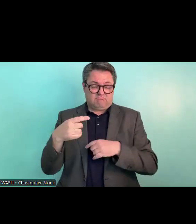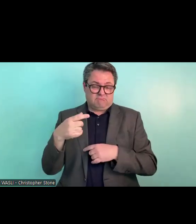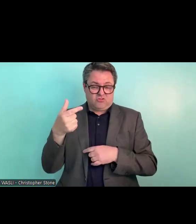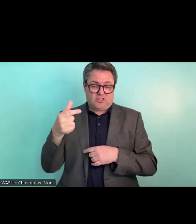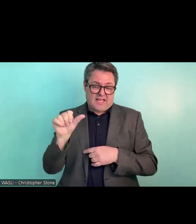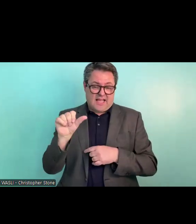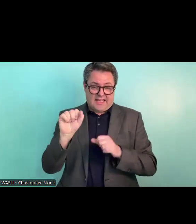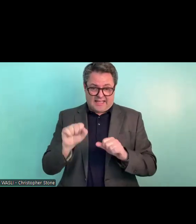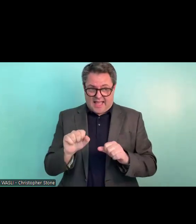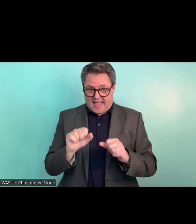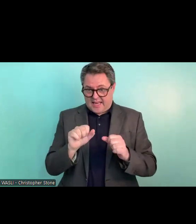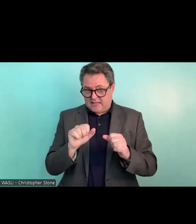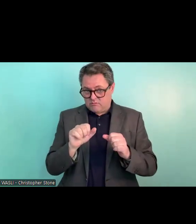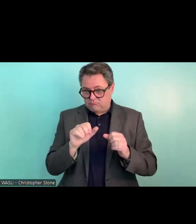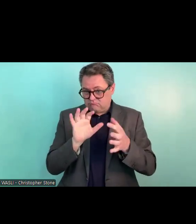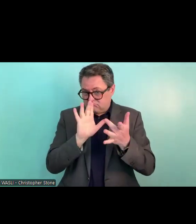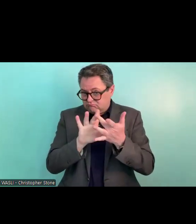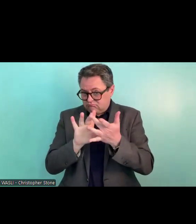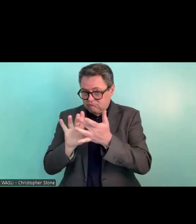can ensure that after this meeting,